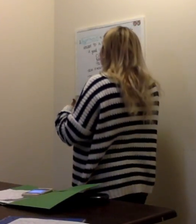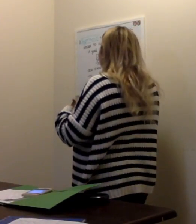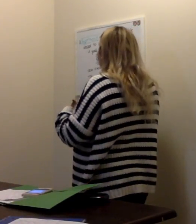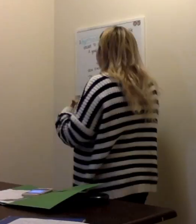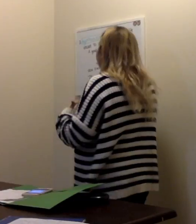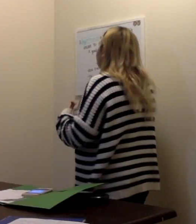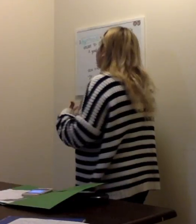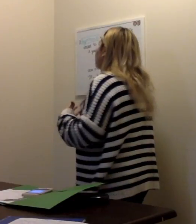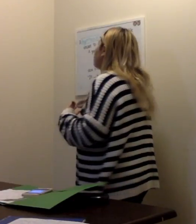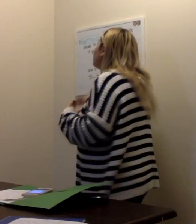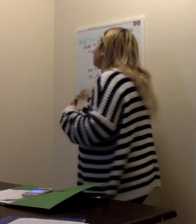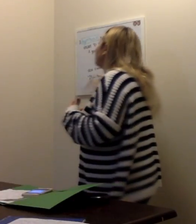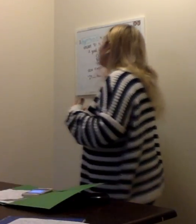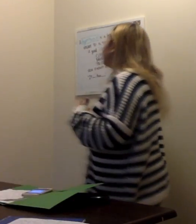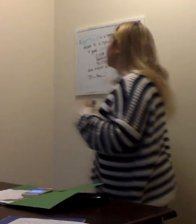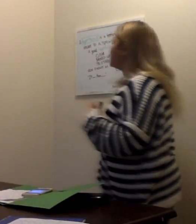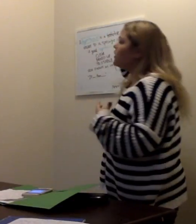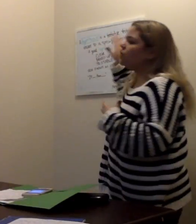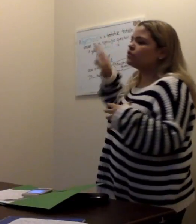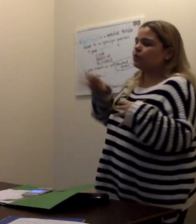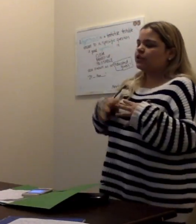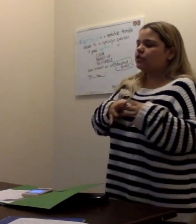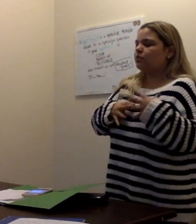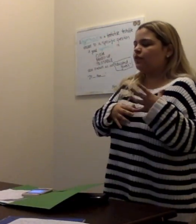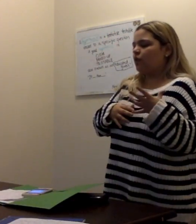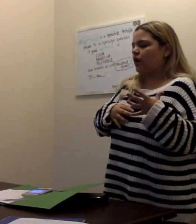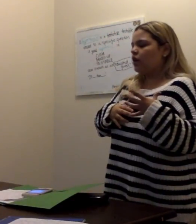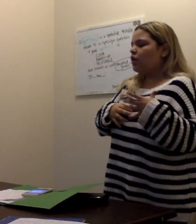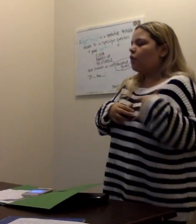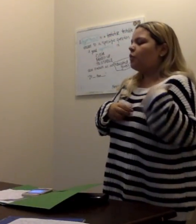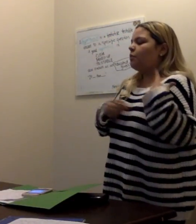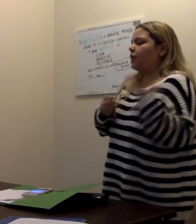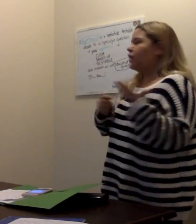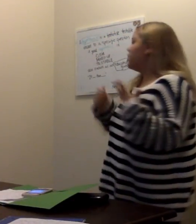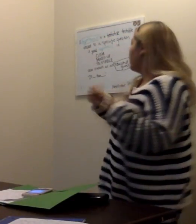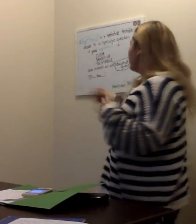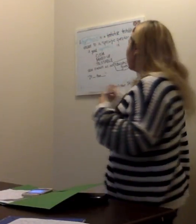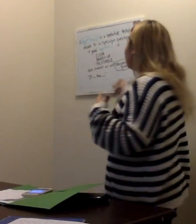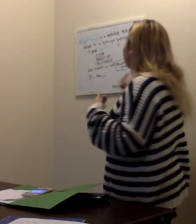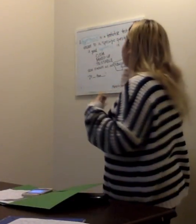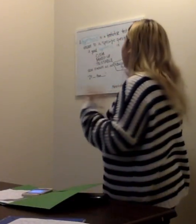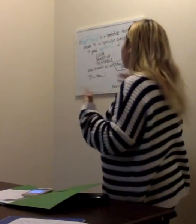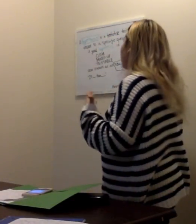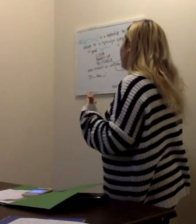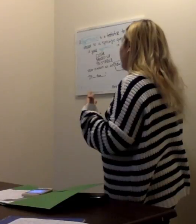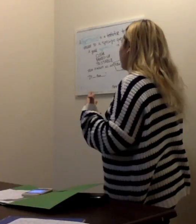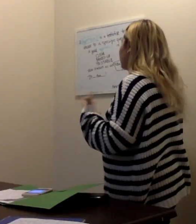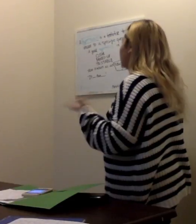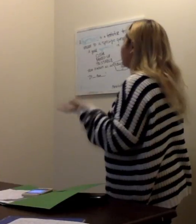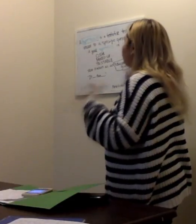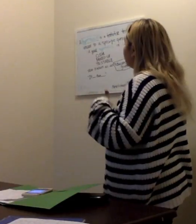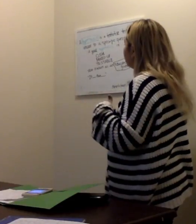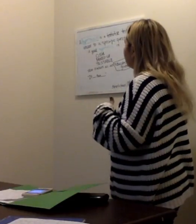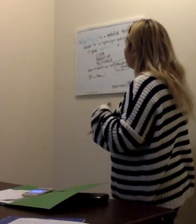up by information, so the information that you researched before will be used to test this hypothesis. Which brings us to the